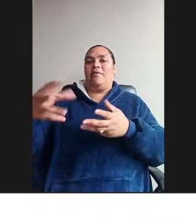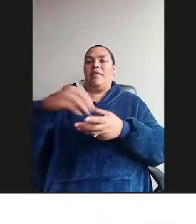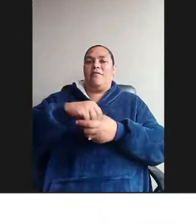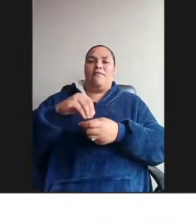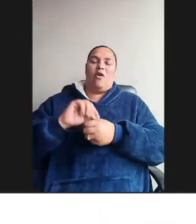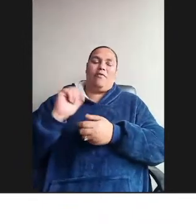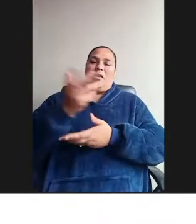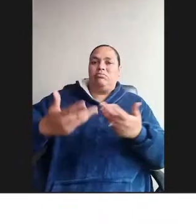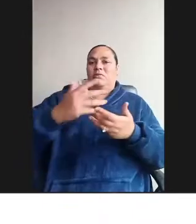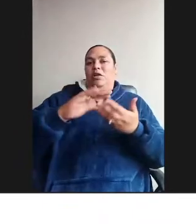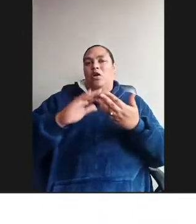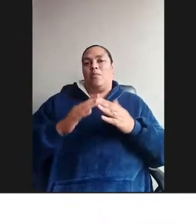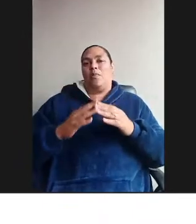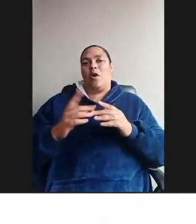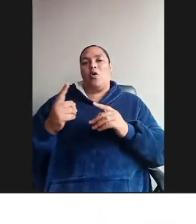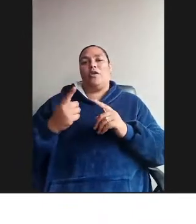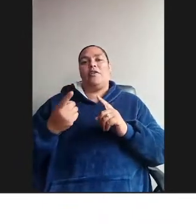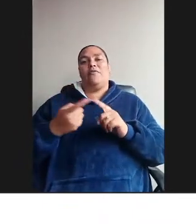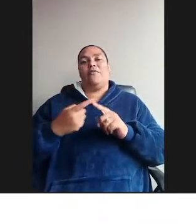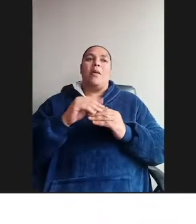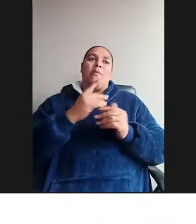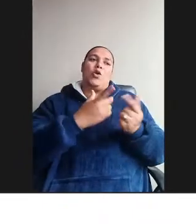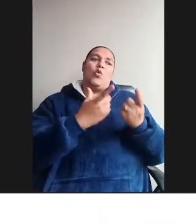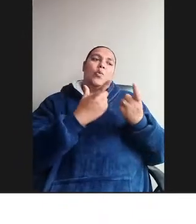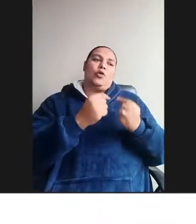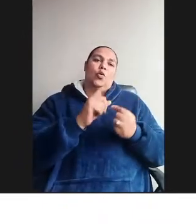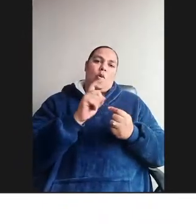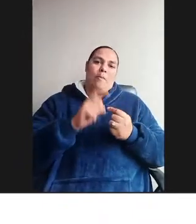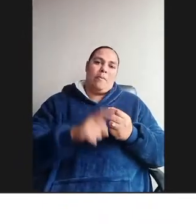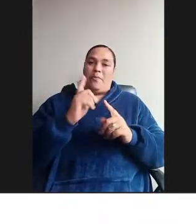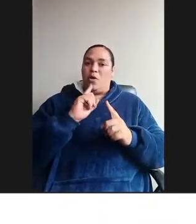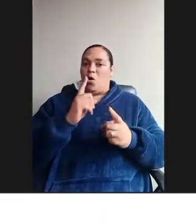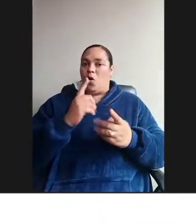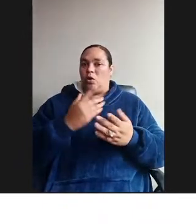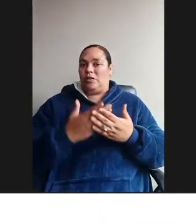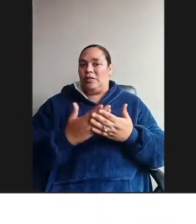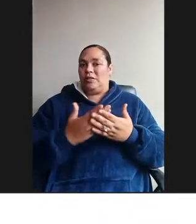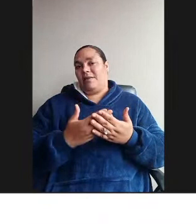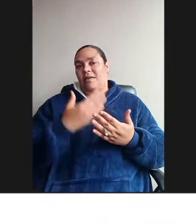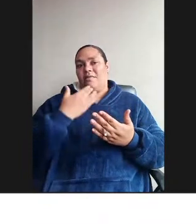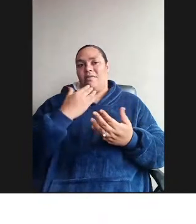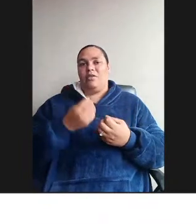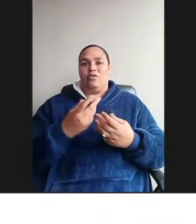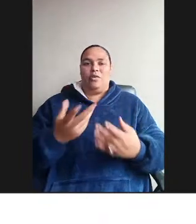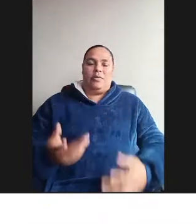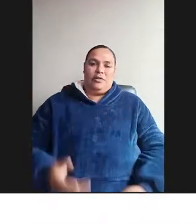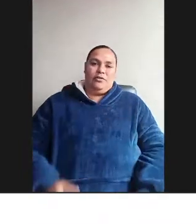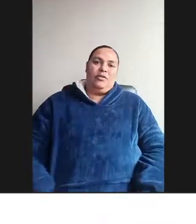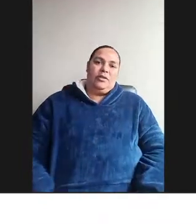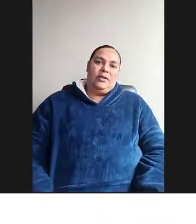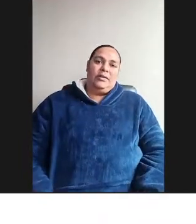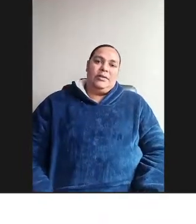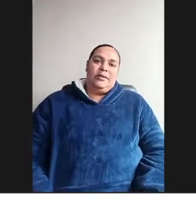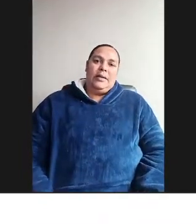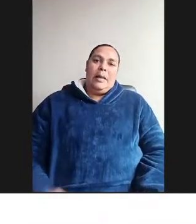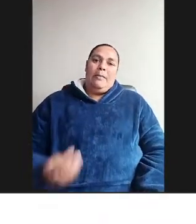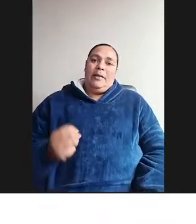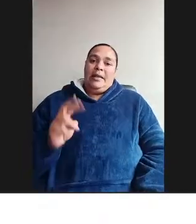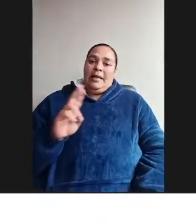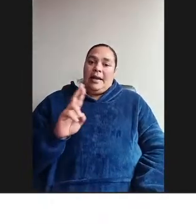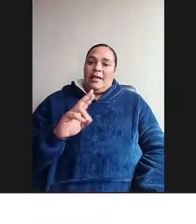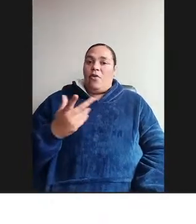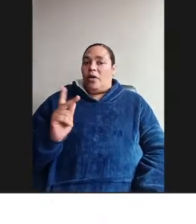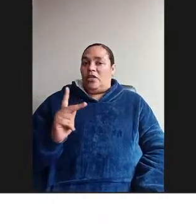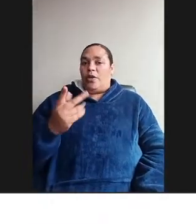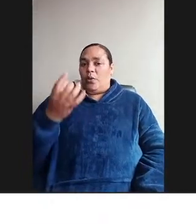a member asking you to do so? If you can perhaps just answer on that as well. Thank you very much. Mr. Retief or Mr. Keswa, you can indicate who